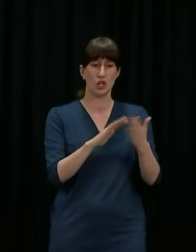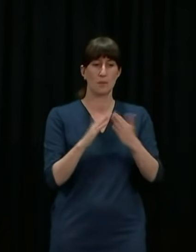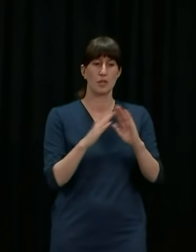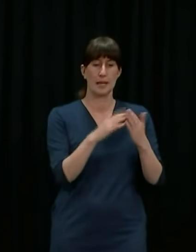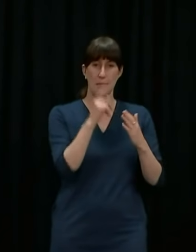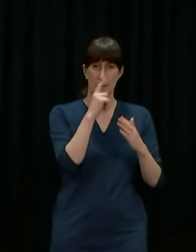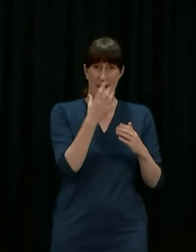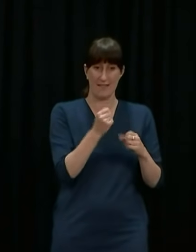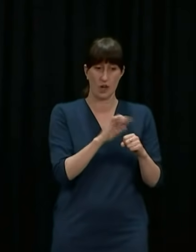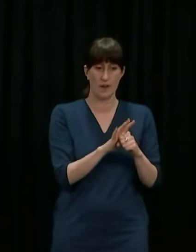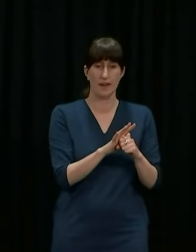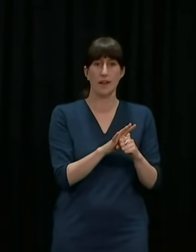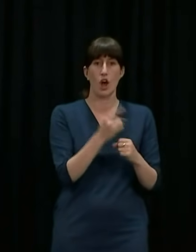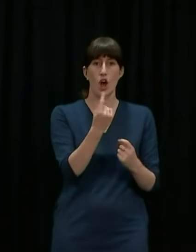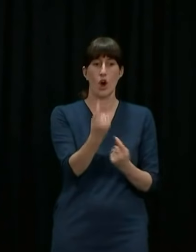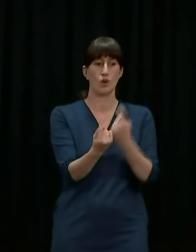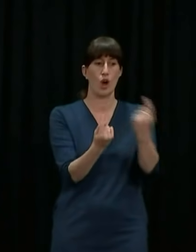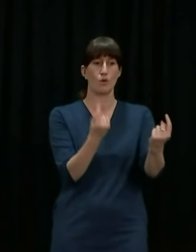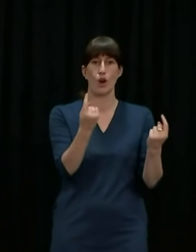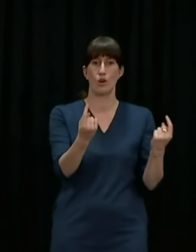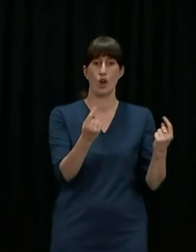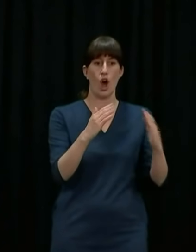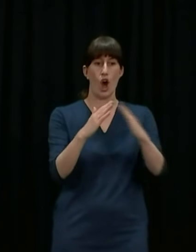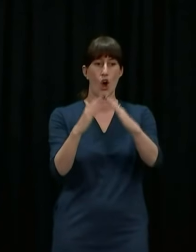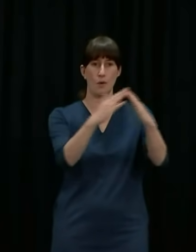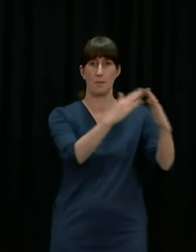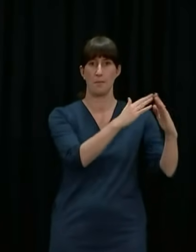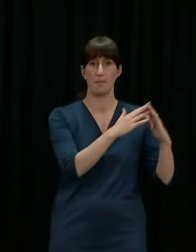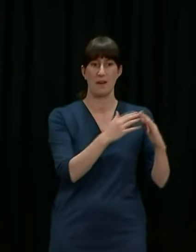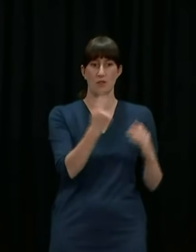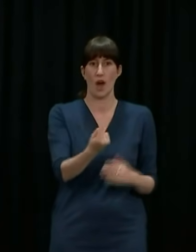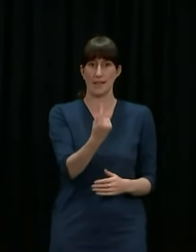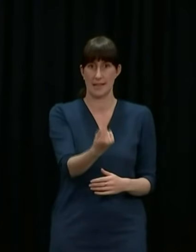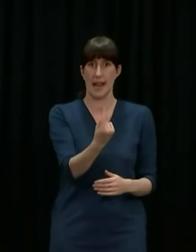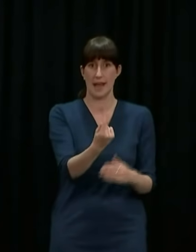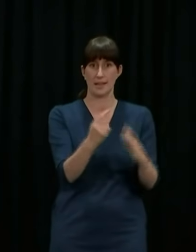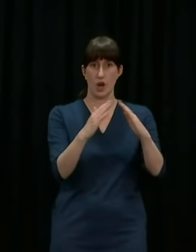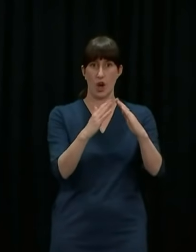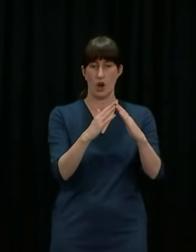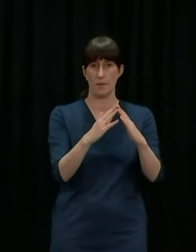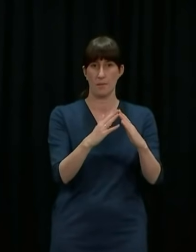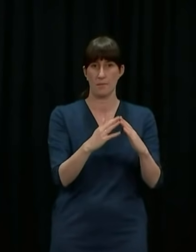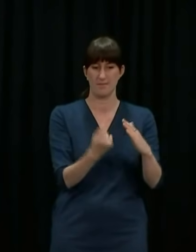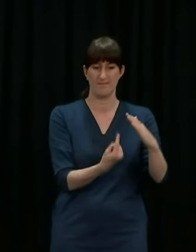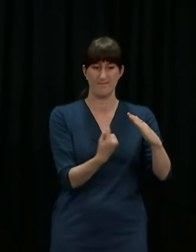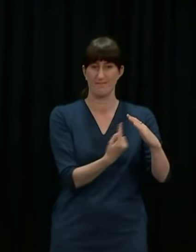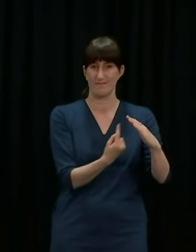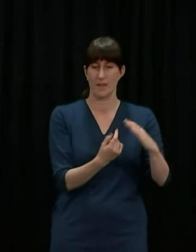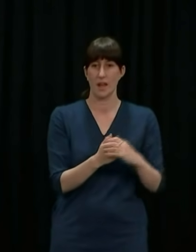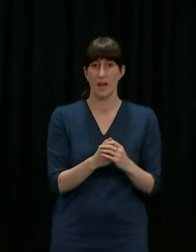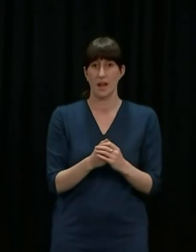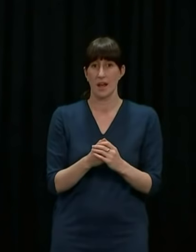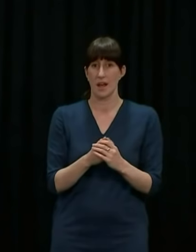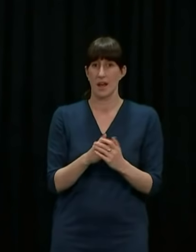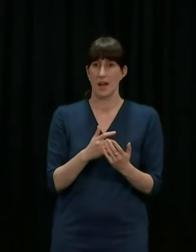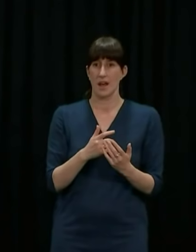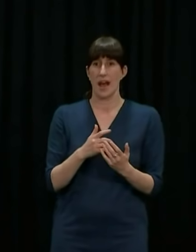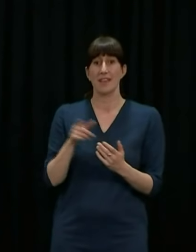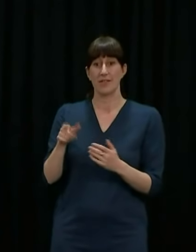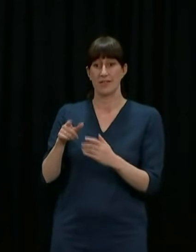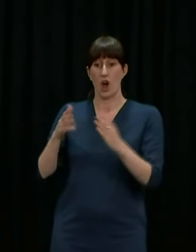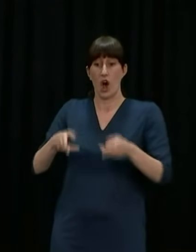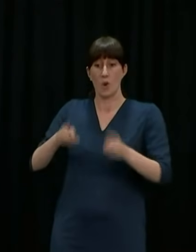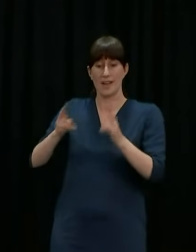than converting more and more of our MIQ facilities to cope with domestic cases. I think we will, we've in the